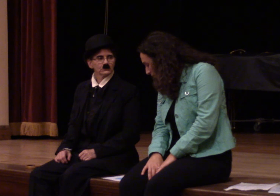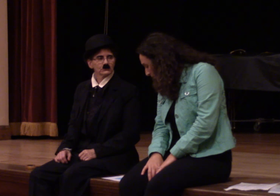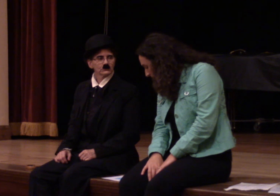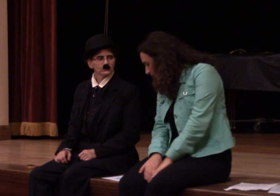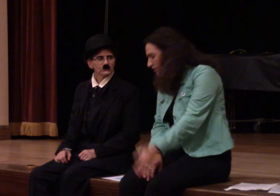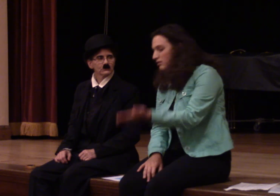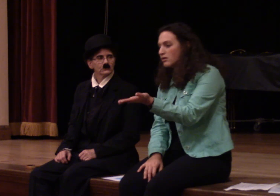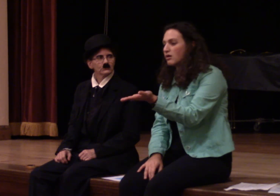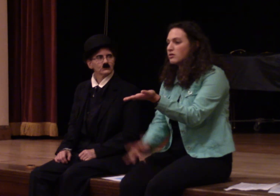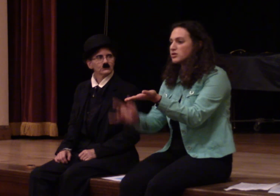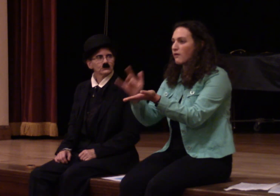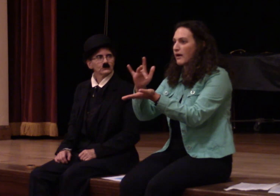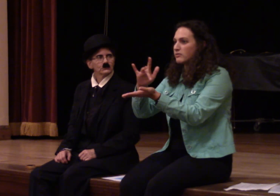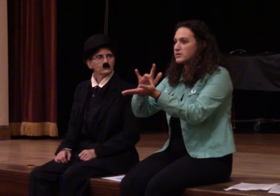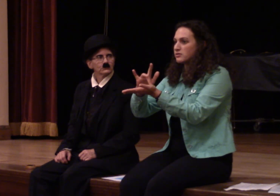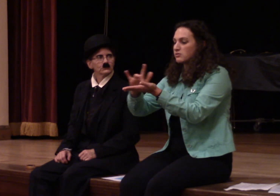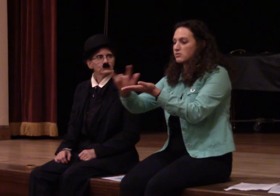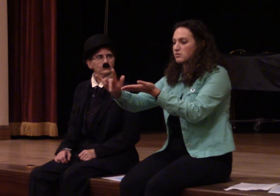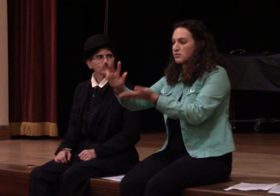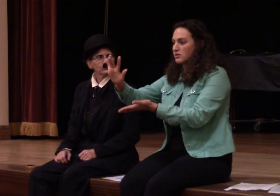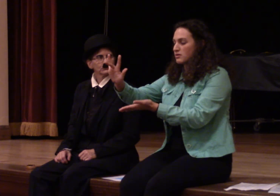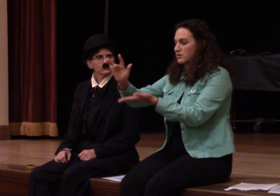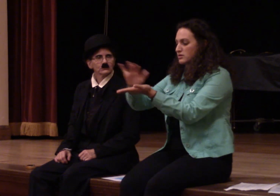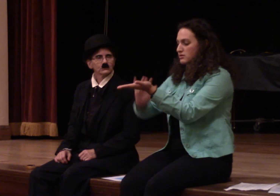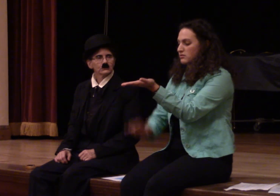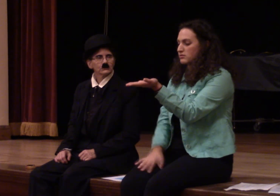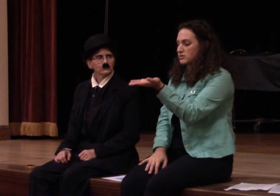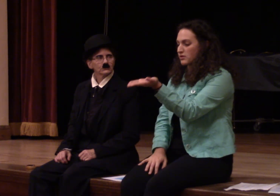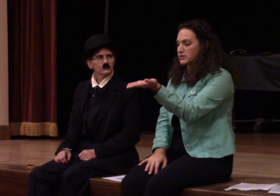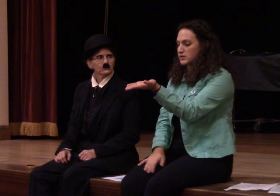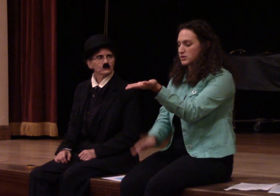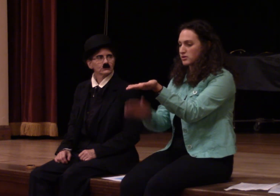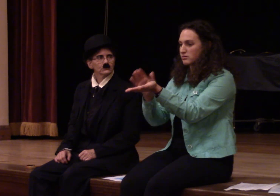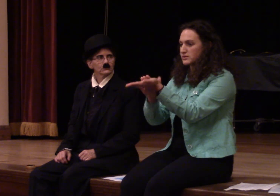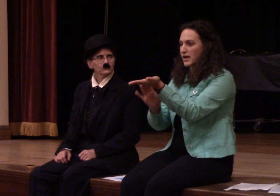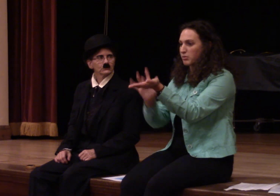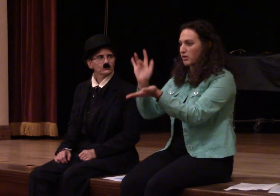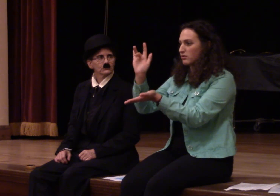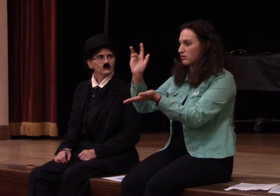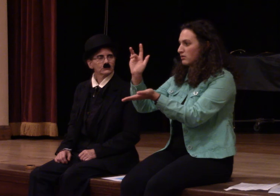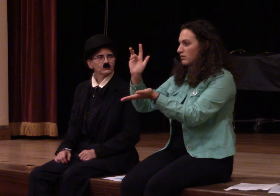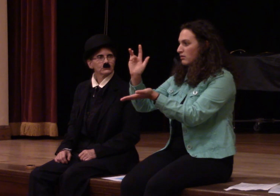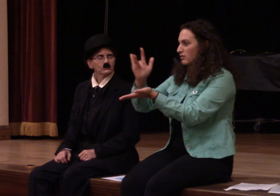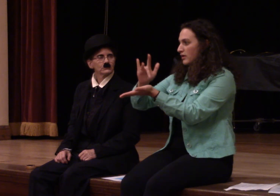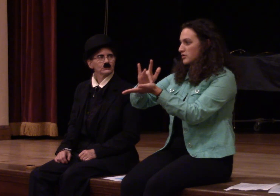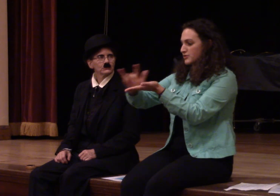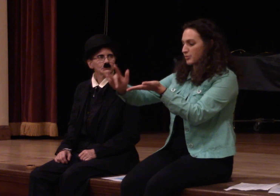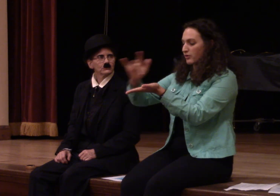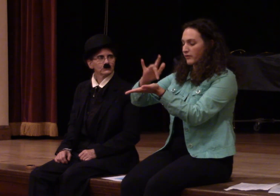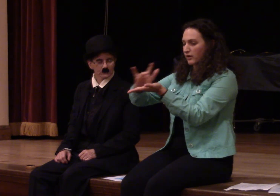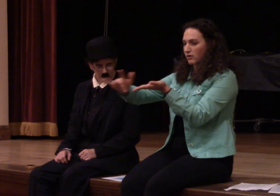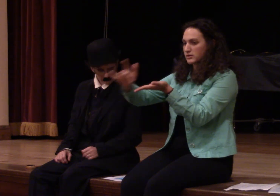Tablet. So I would do. So this is your tablet. And then use your middle finger and